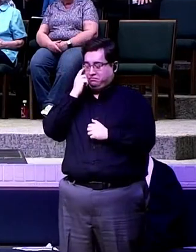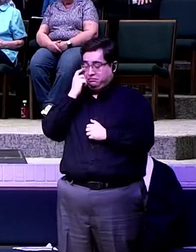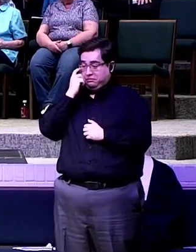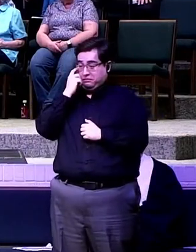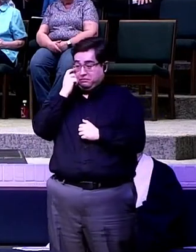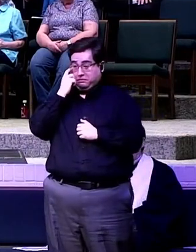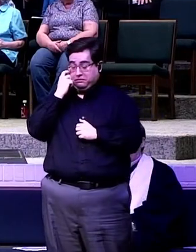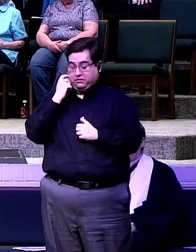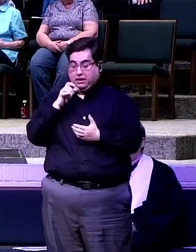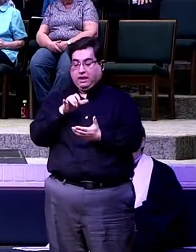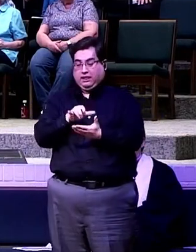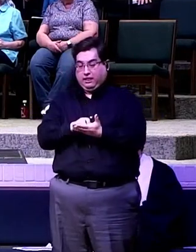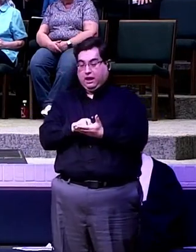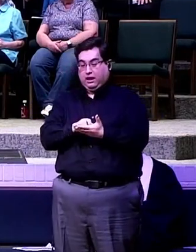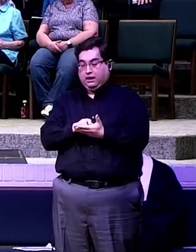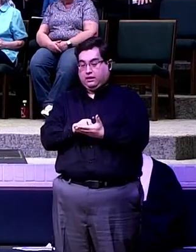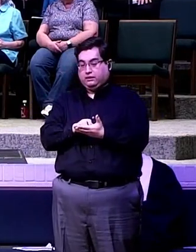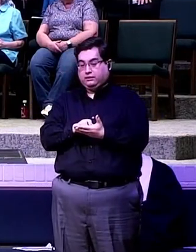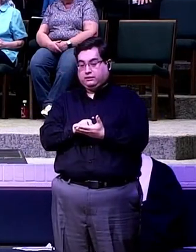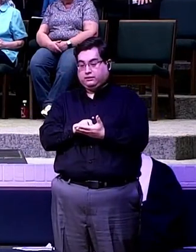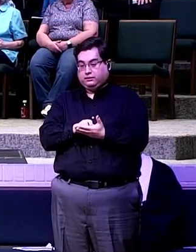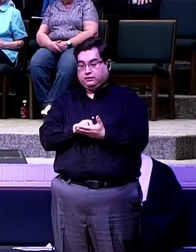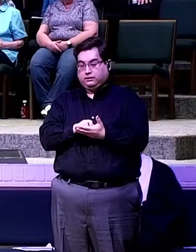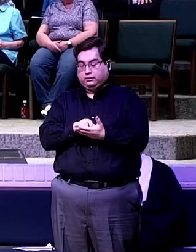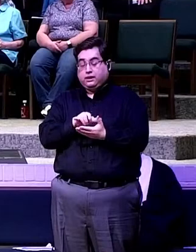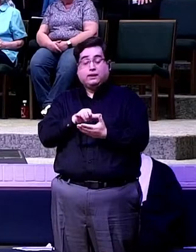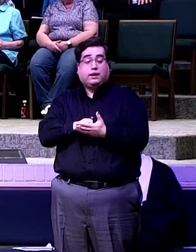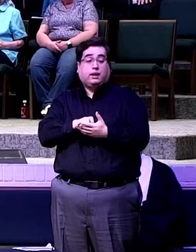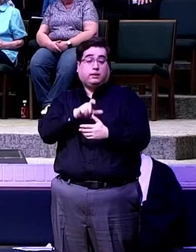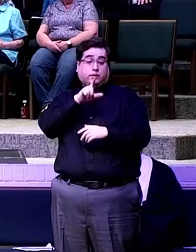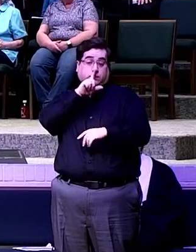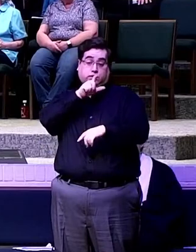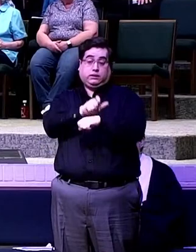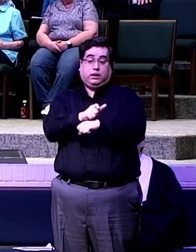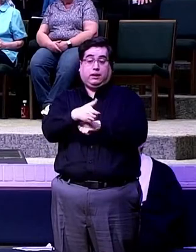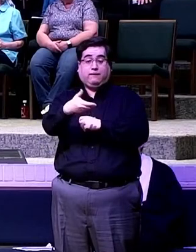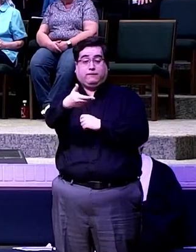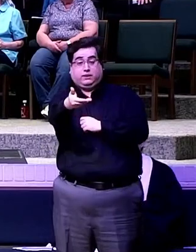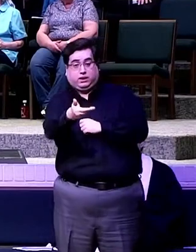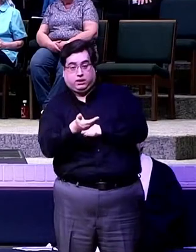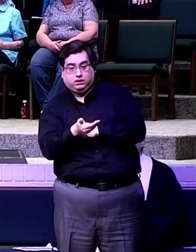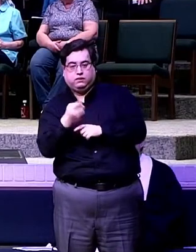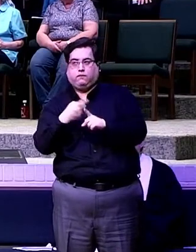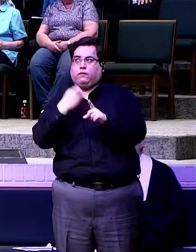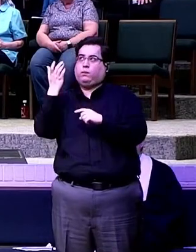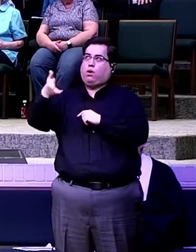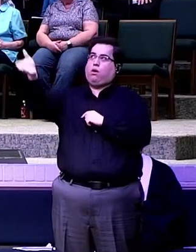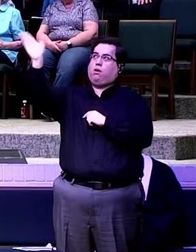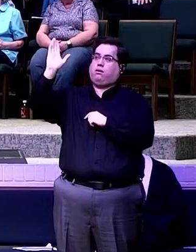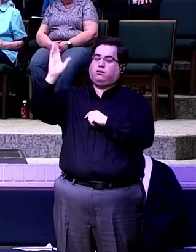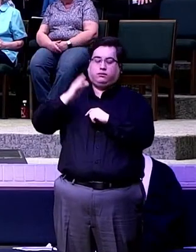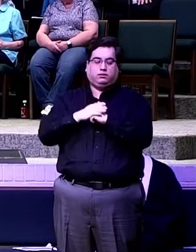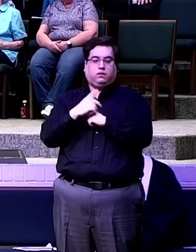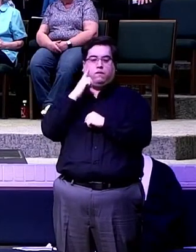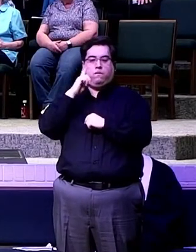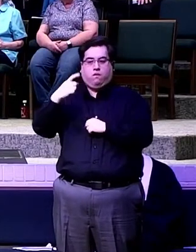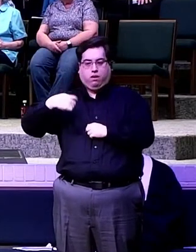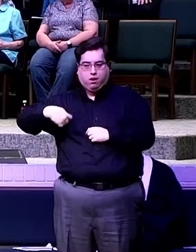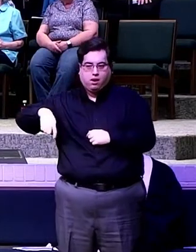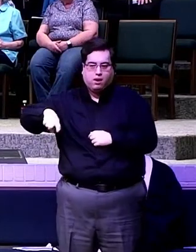That is an invitation from God for